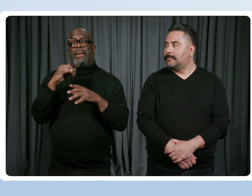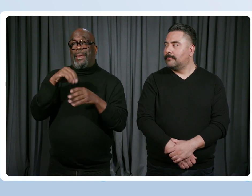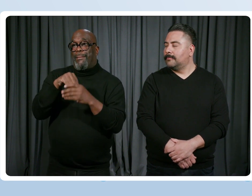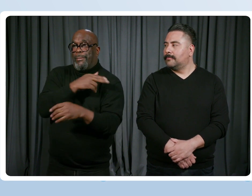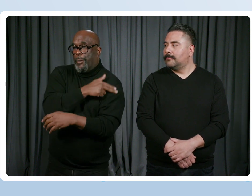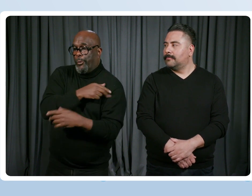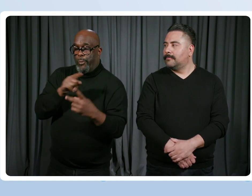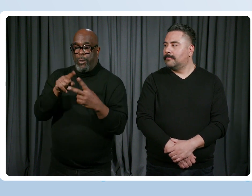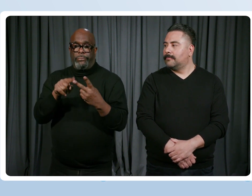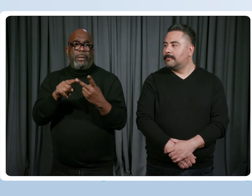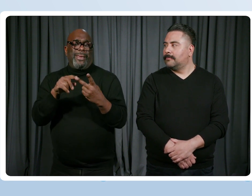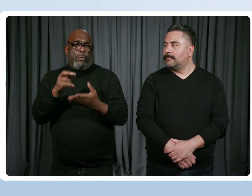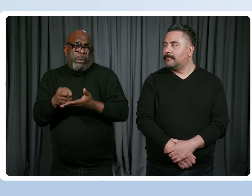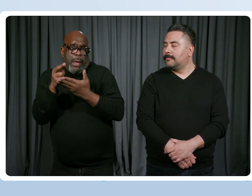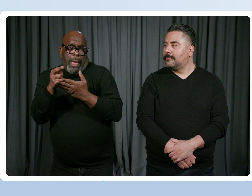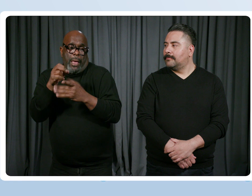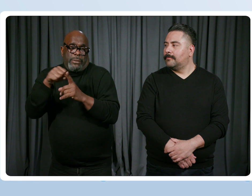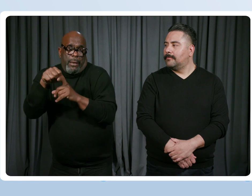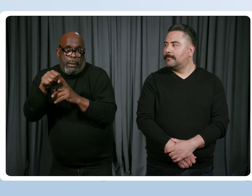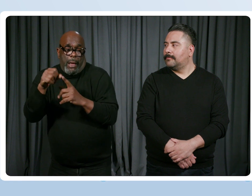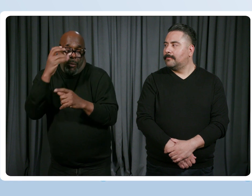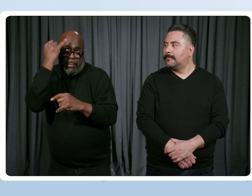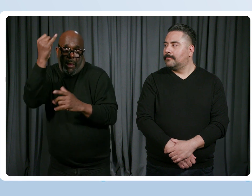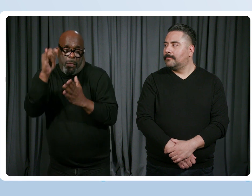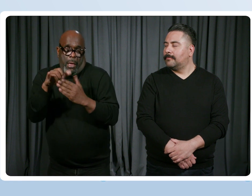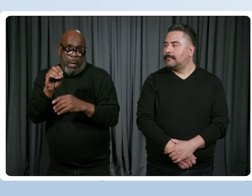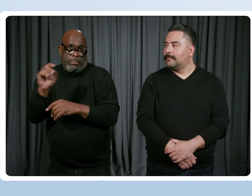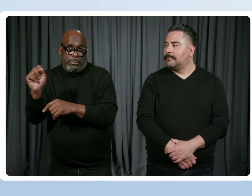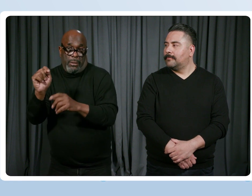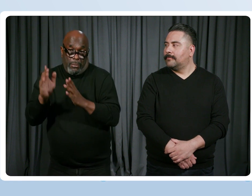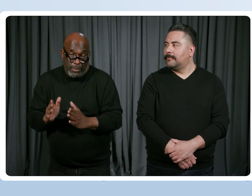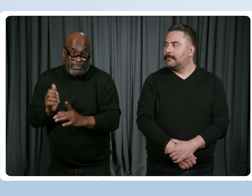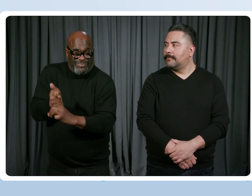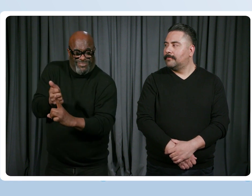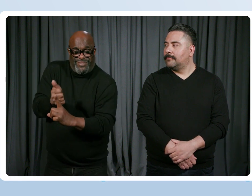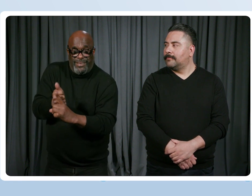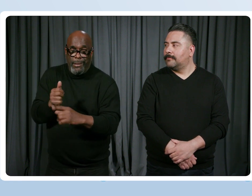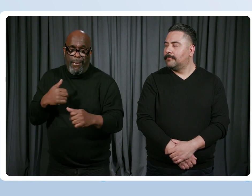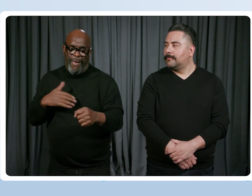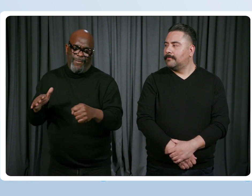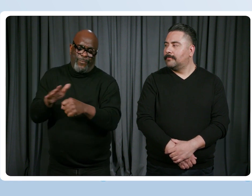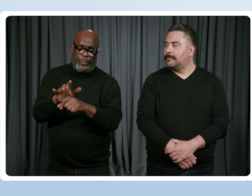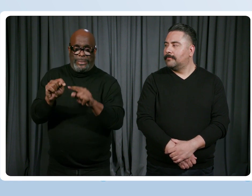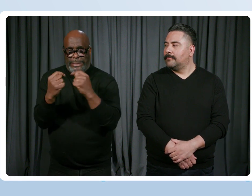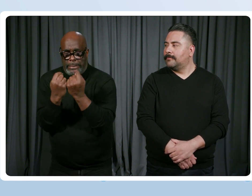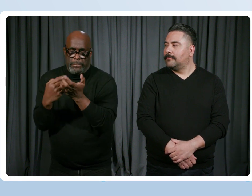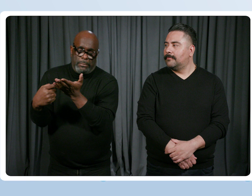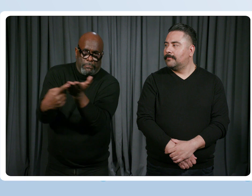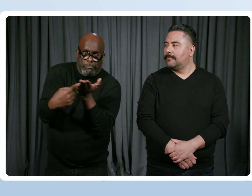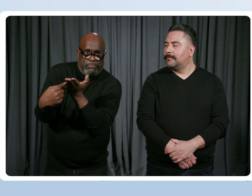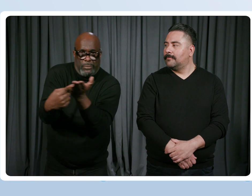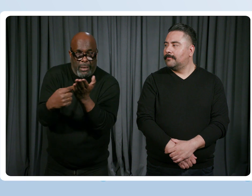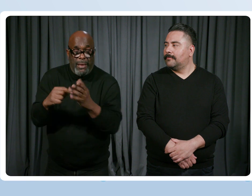hospital setting or in a rehabilitation setting. I imagine that occupational therapists have like an entire care team, and you might have a different